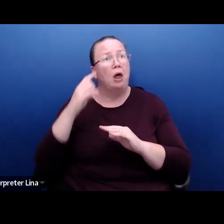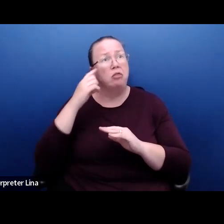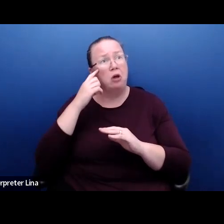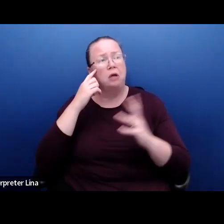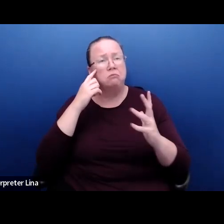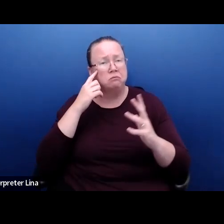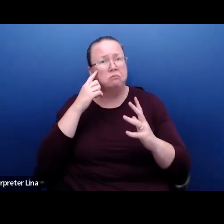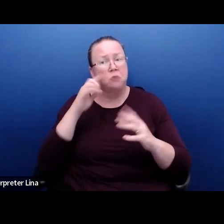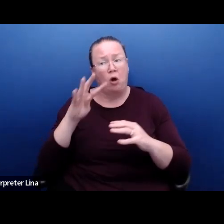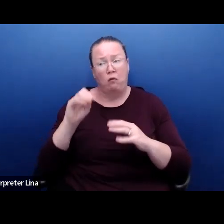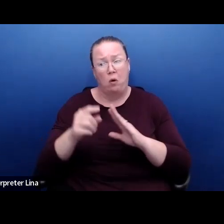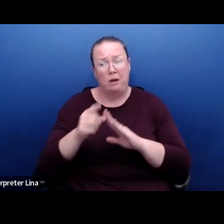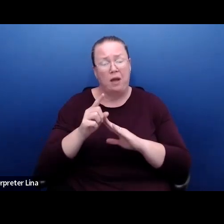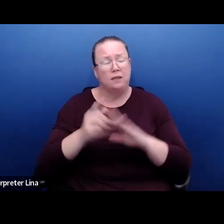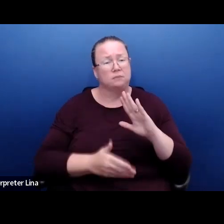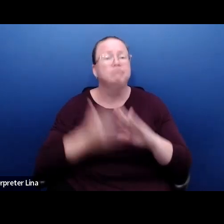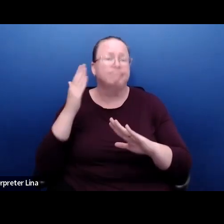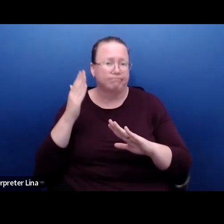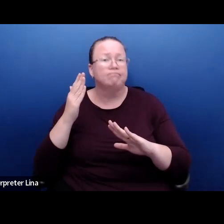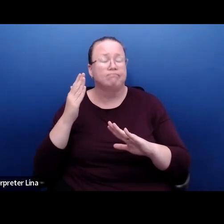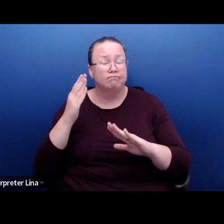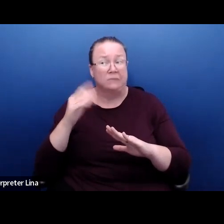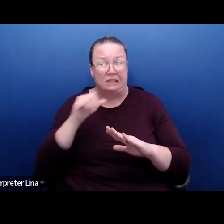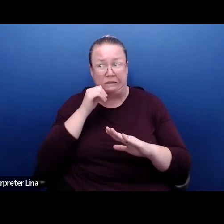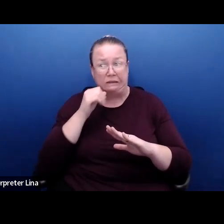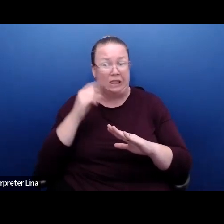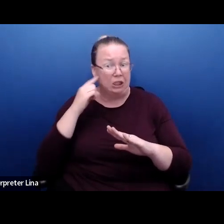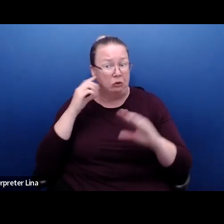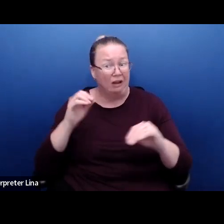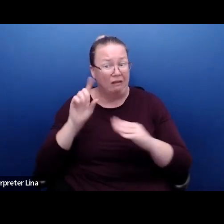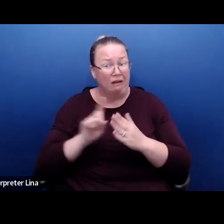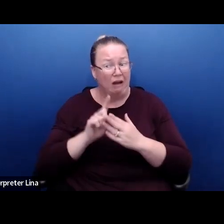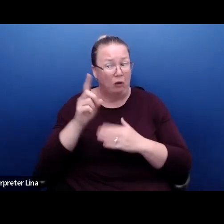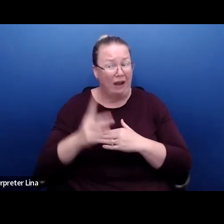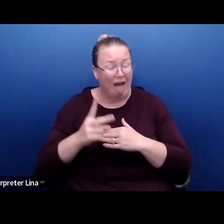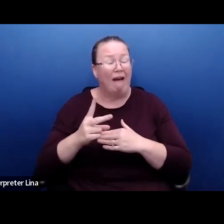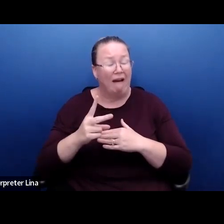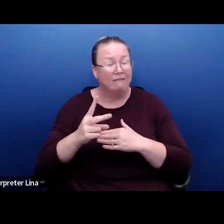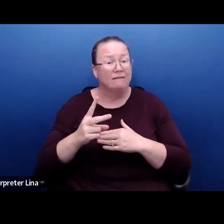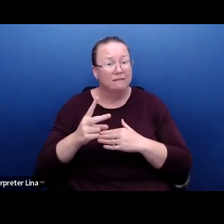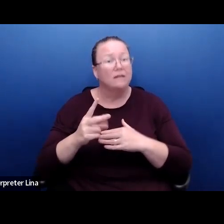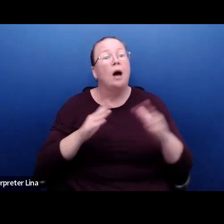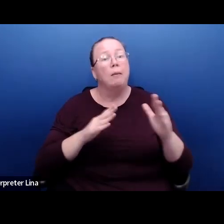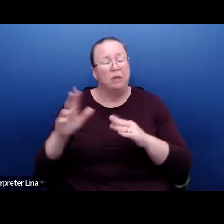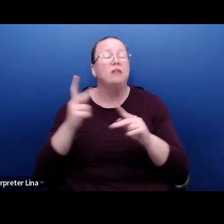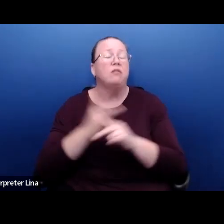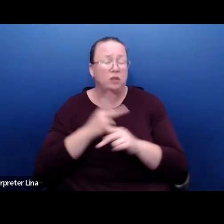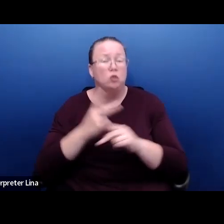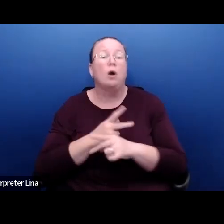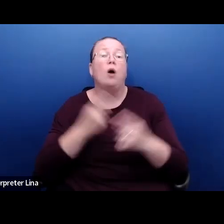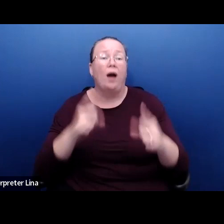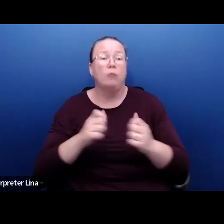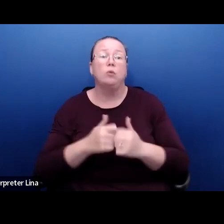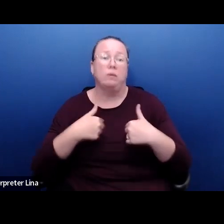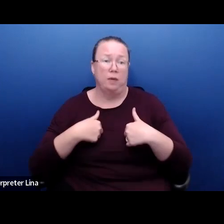40 minutes, I'm going to be out of there. If I don't communicate within an hour and a half, they're going to start making plans to try to figure out what happened to